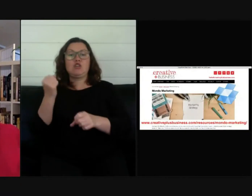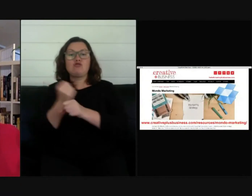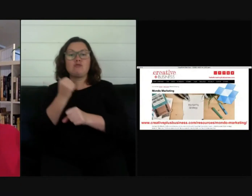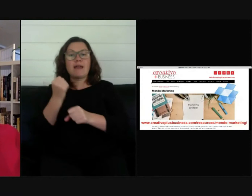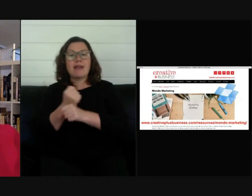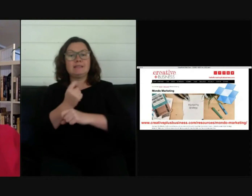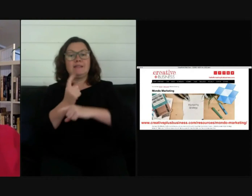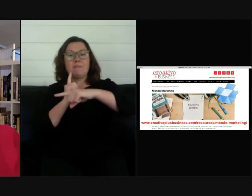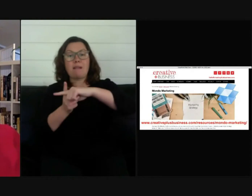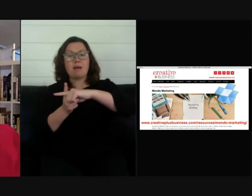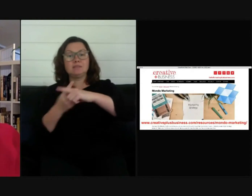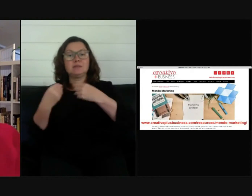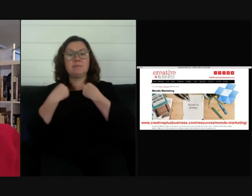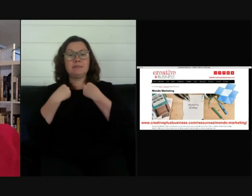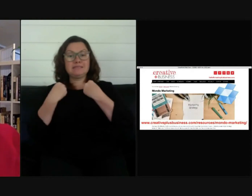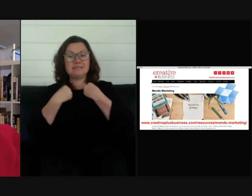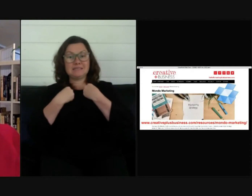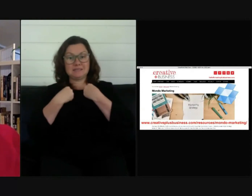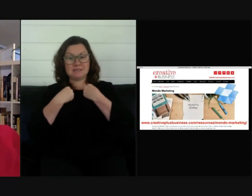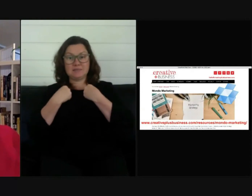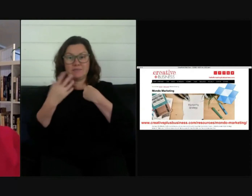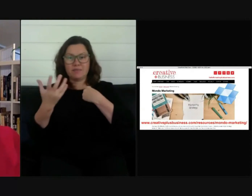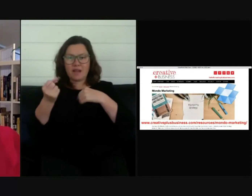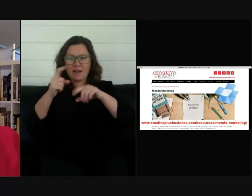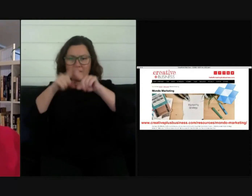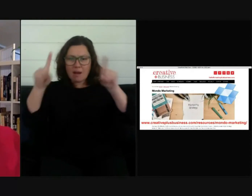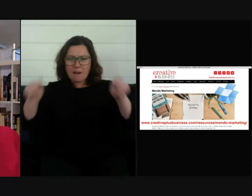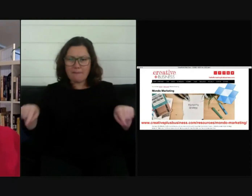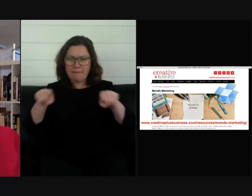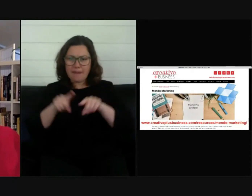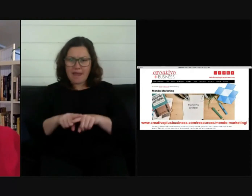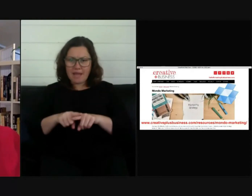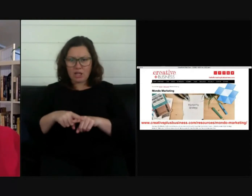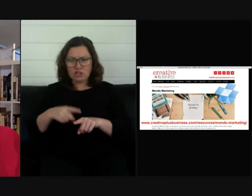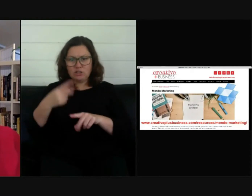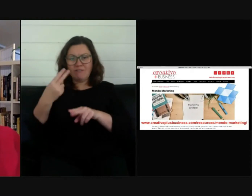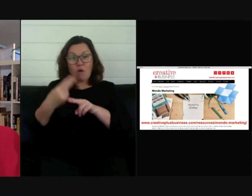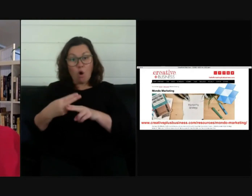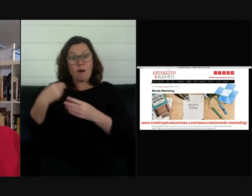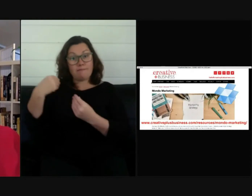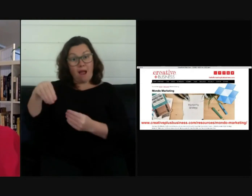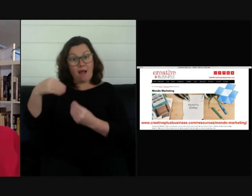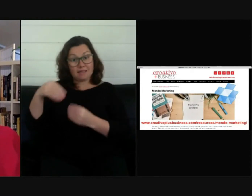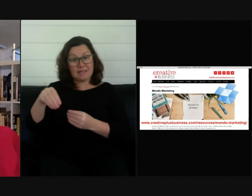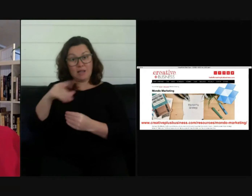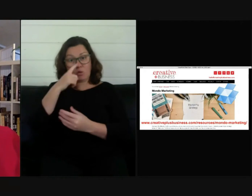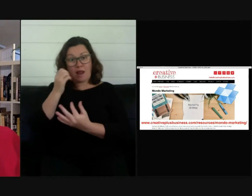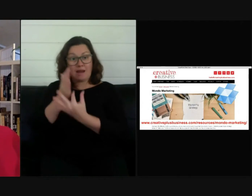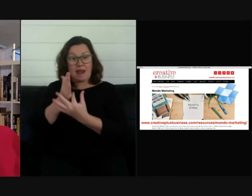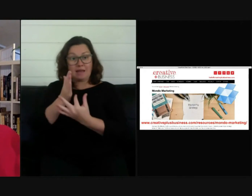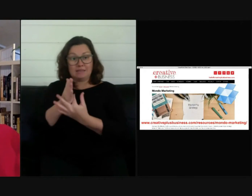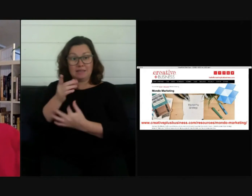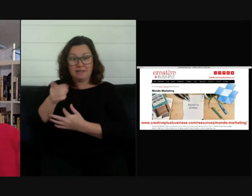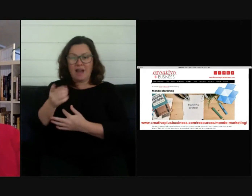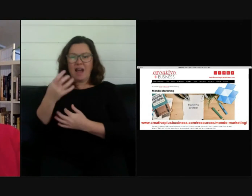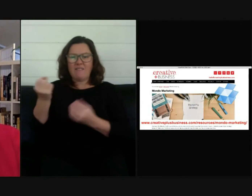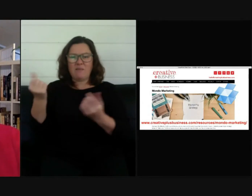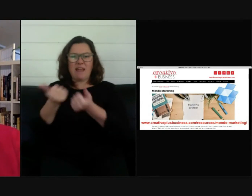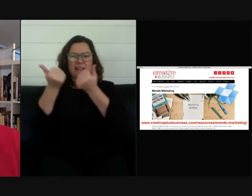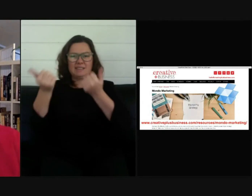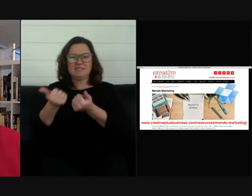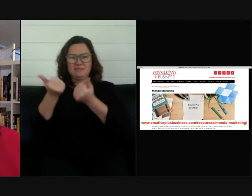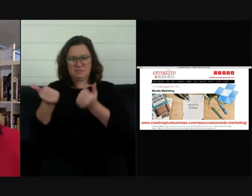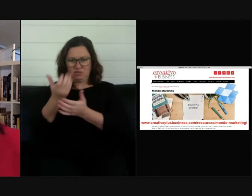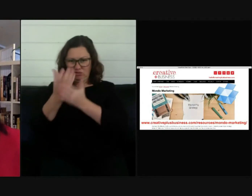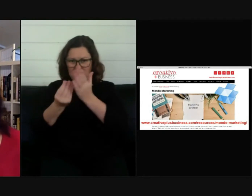called Mondo Marketing that you can access, and we have loads of links and resources, all of which are free, that you can have